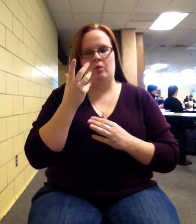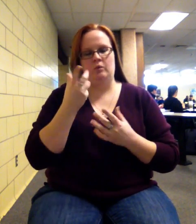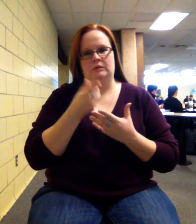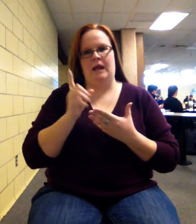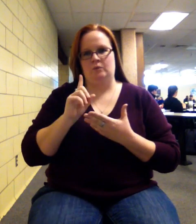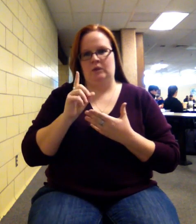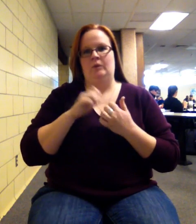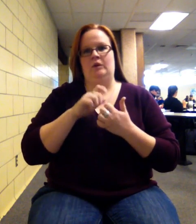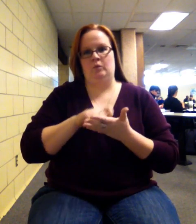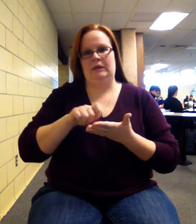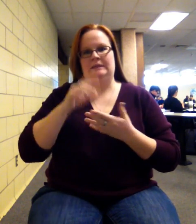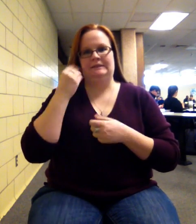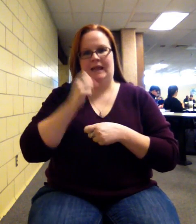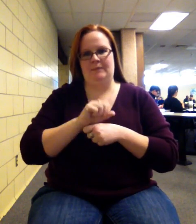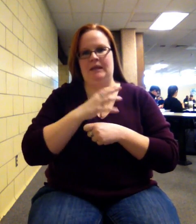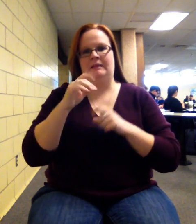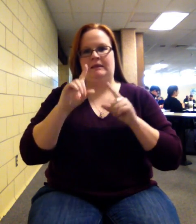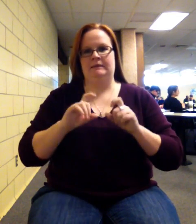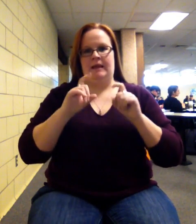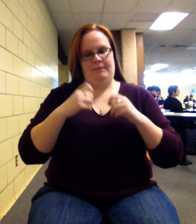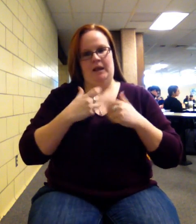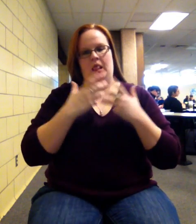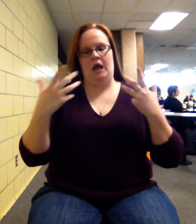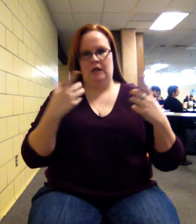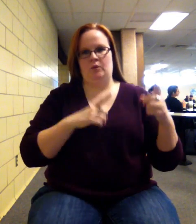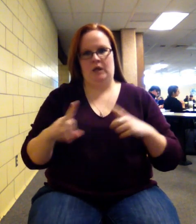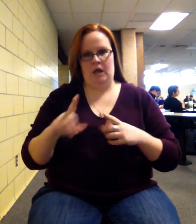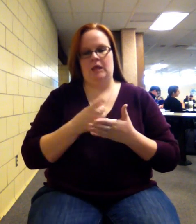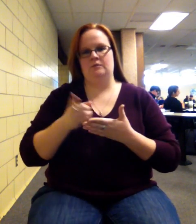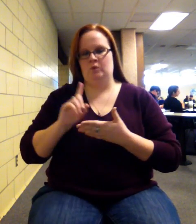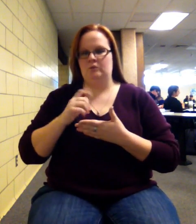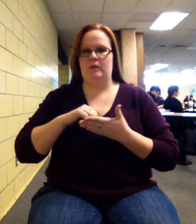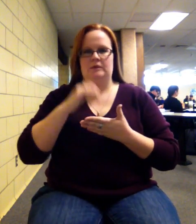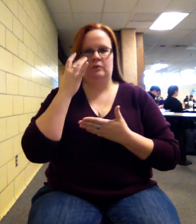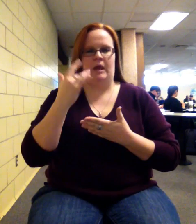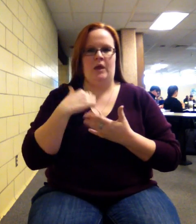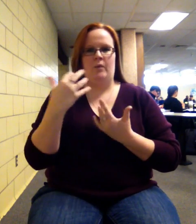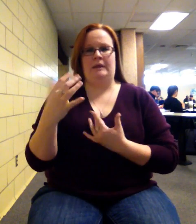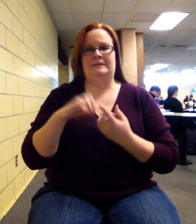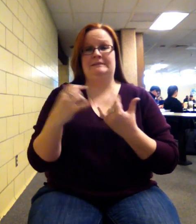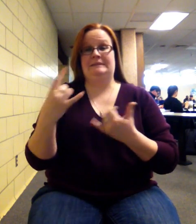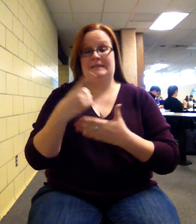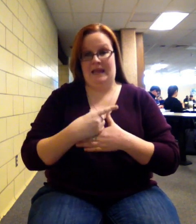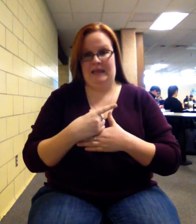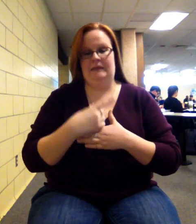written assignment. So that's why I waited until today to open up the discussion board. So hopefully that gives you some time to kind of think it